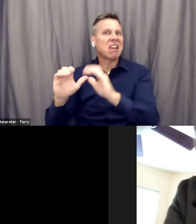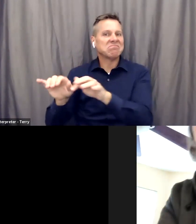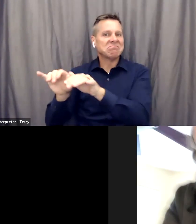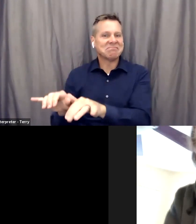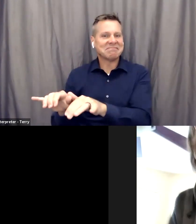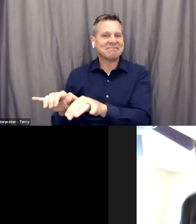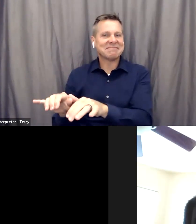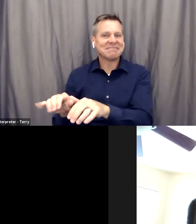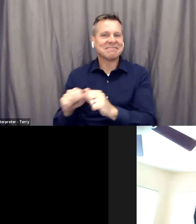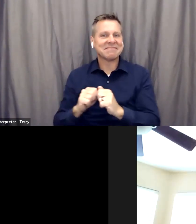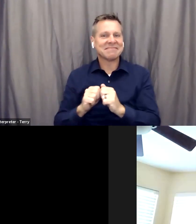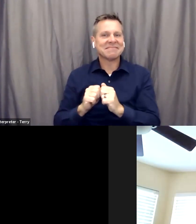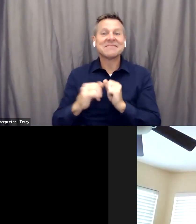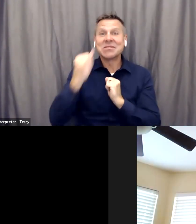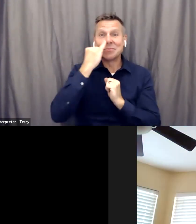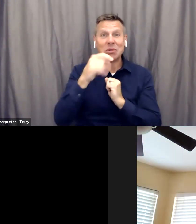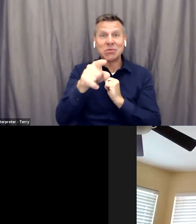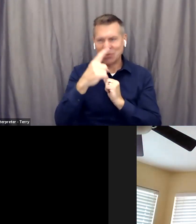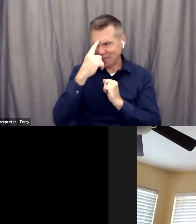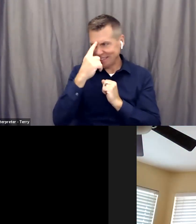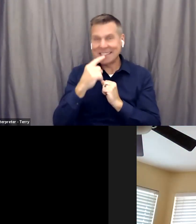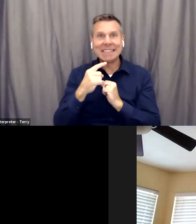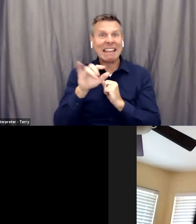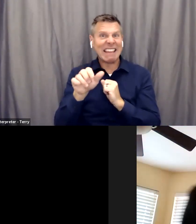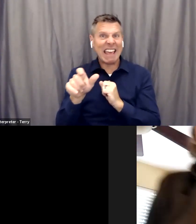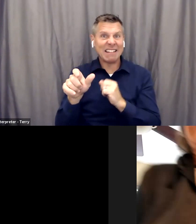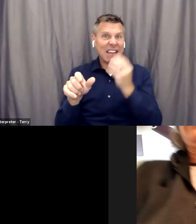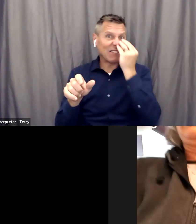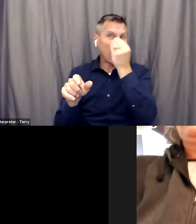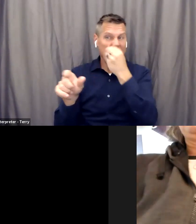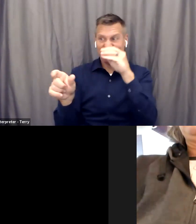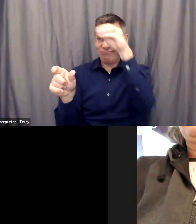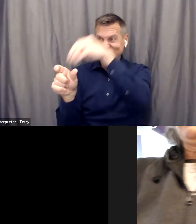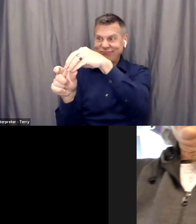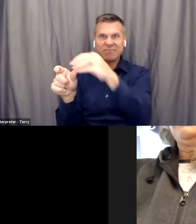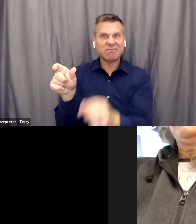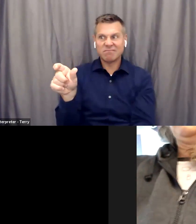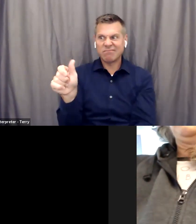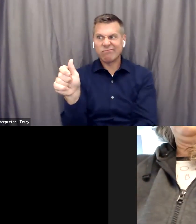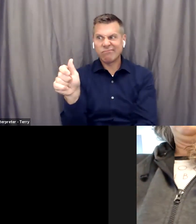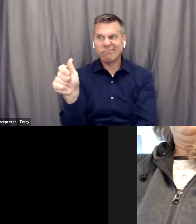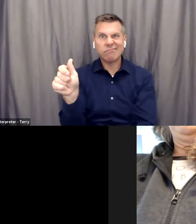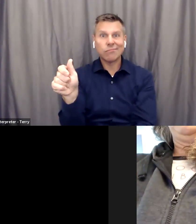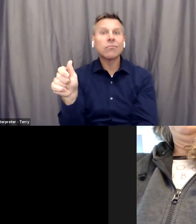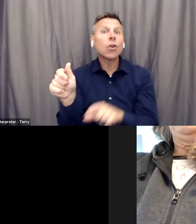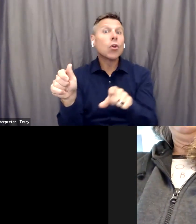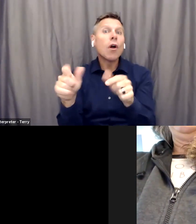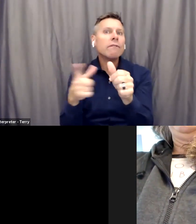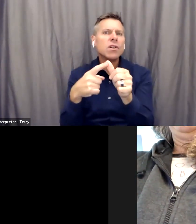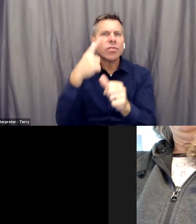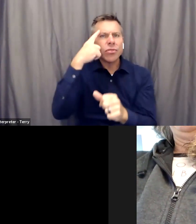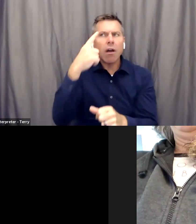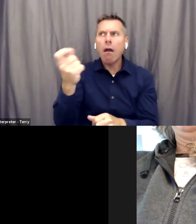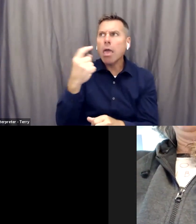said, hey, I need you to plant me a flower in this pot, what would your initial thoughts